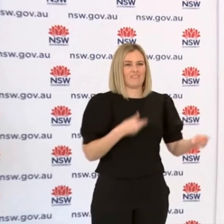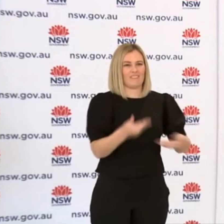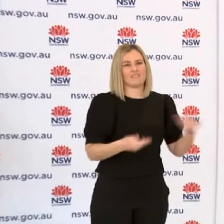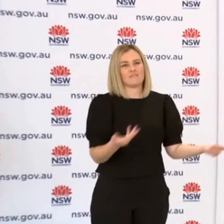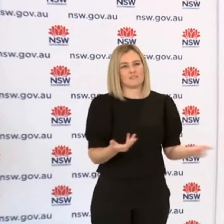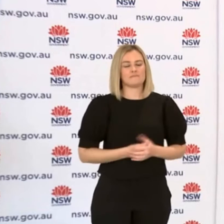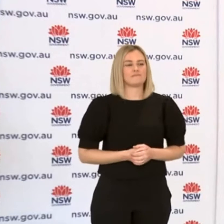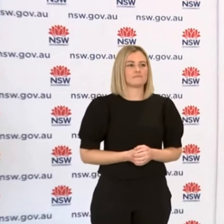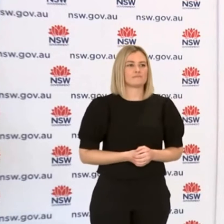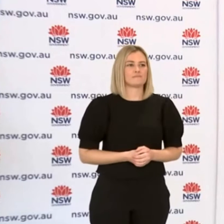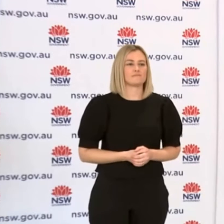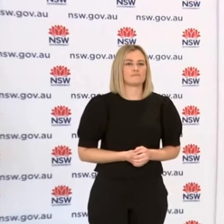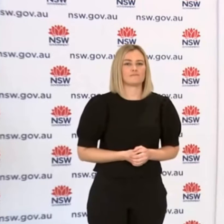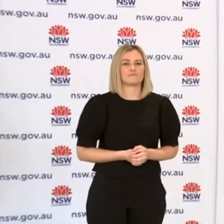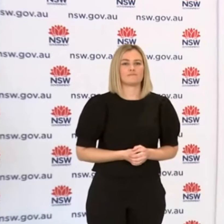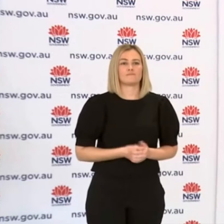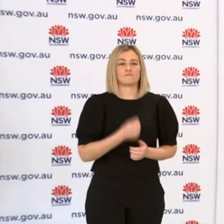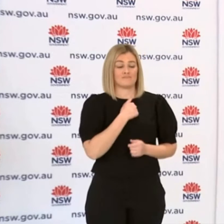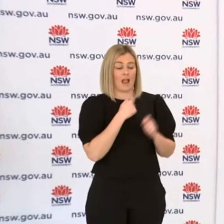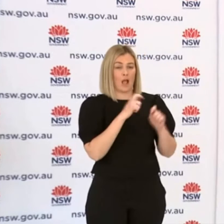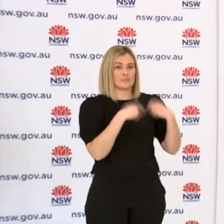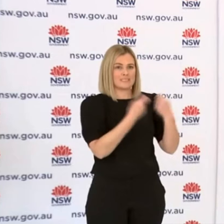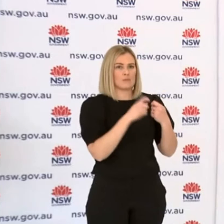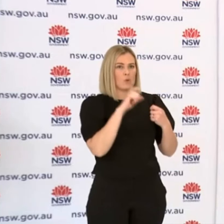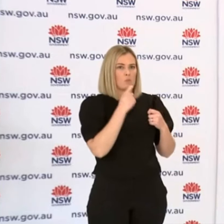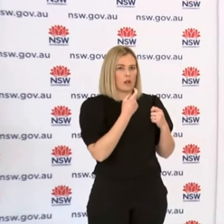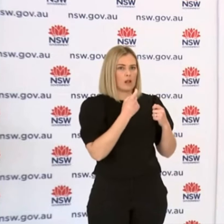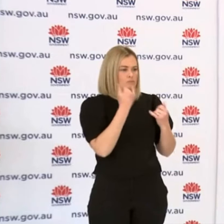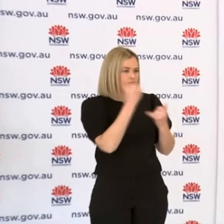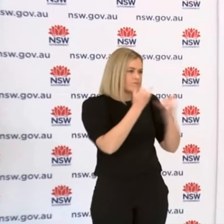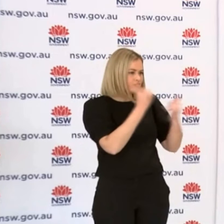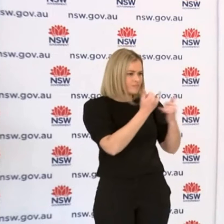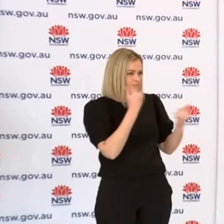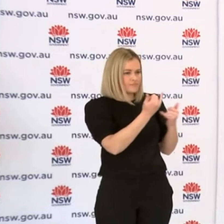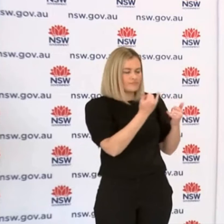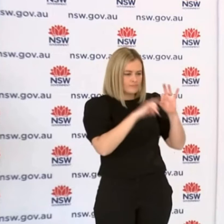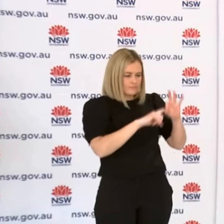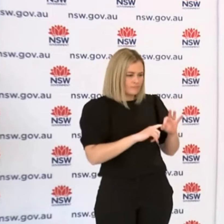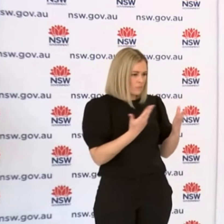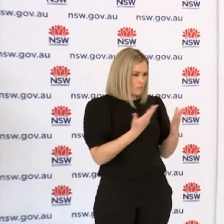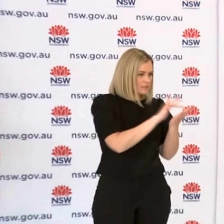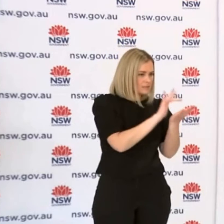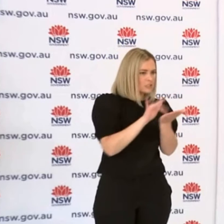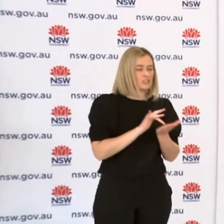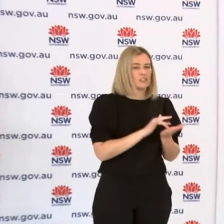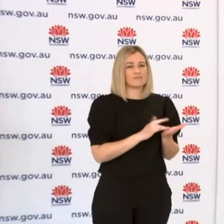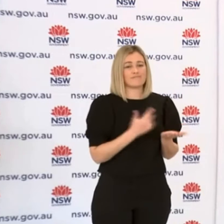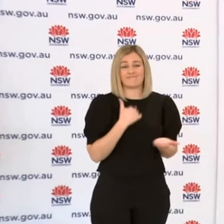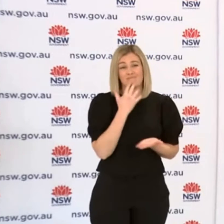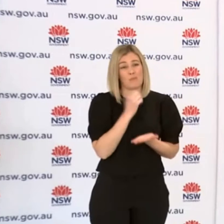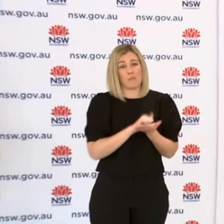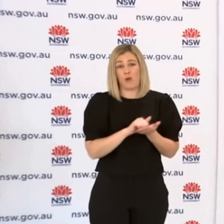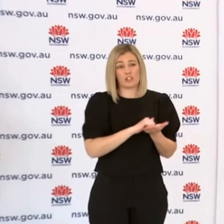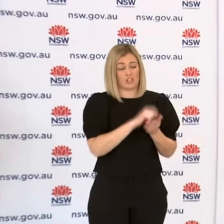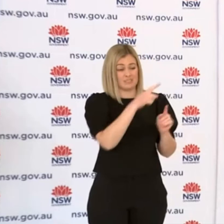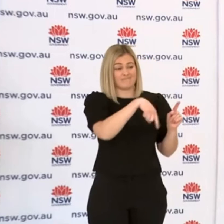Our health team is going to be working on that. I'm sorry to the people of the Armidale local regional council area, but I would say to you